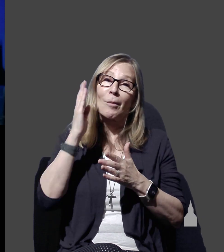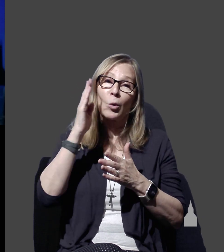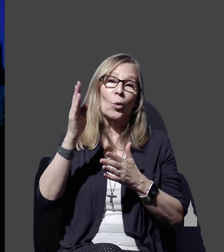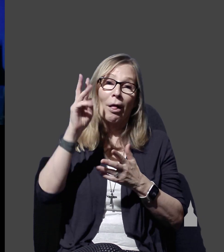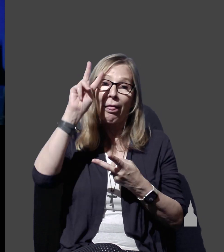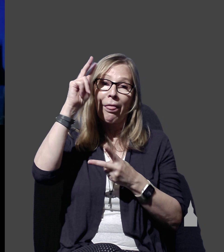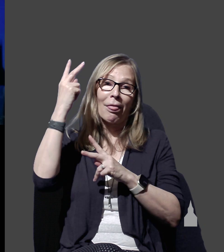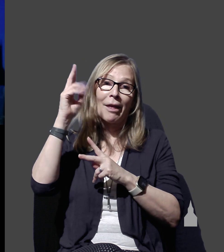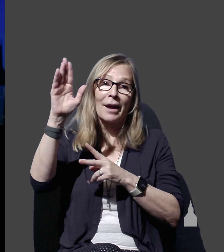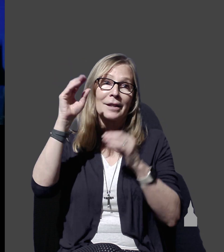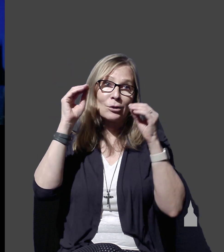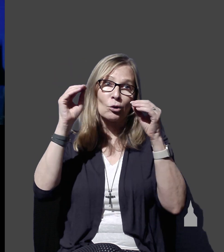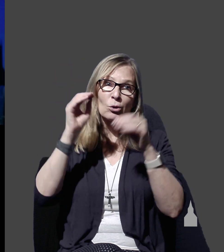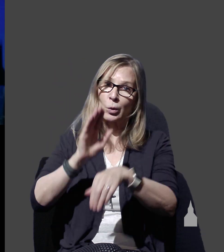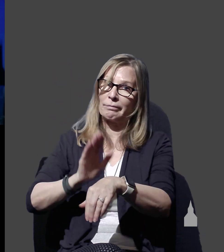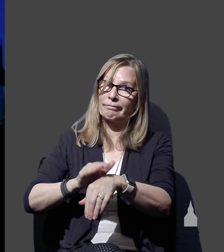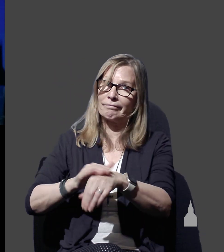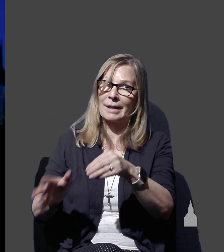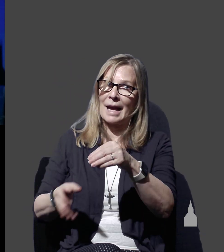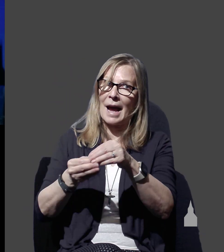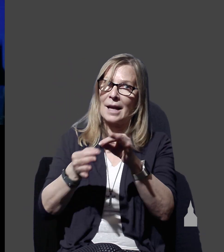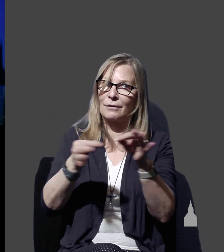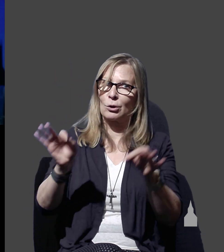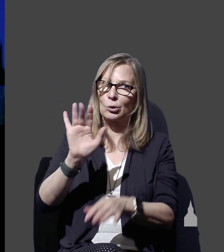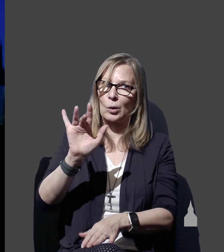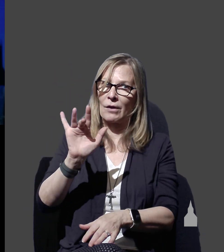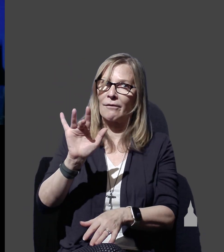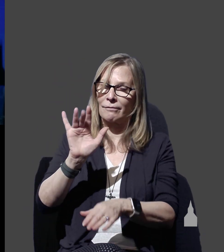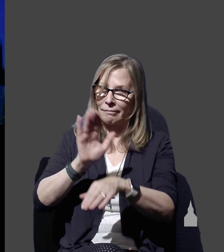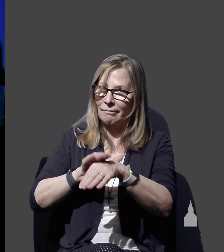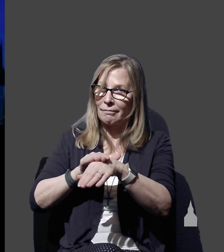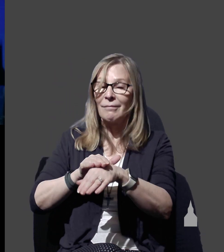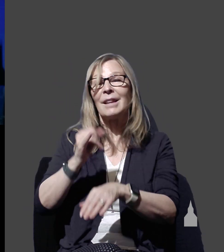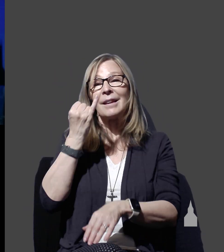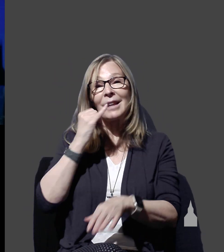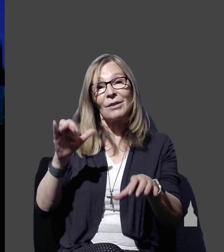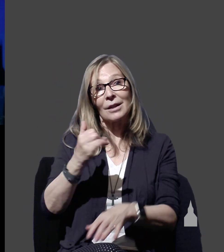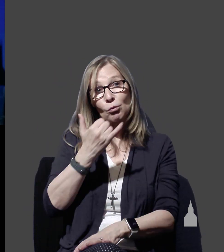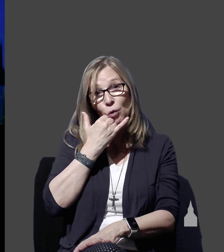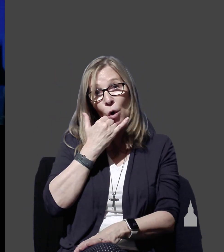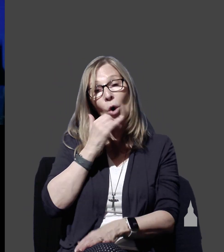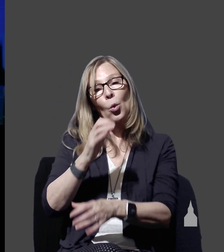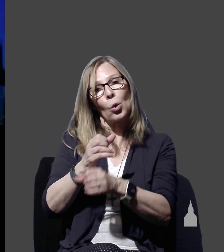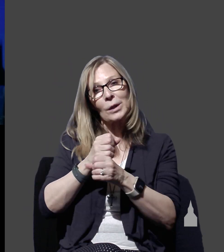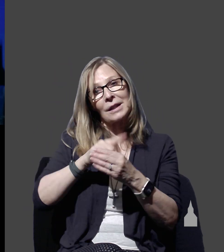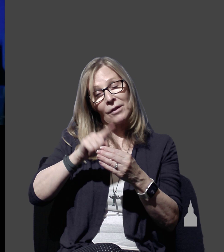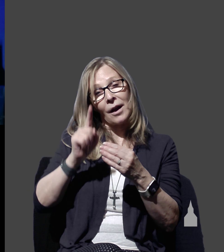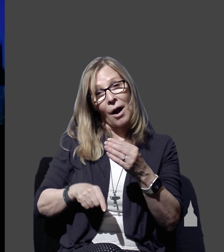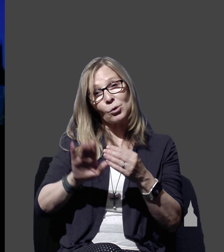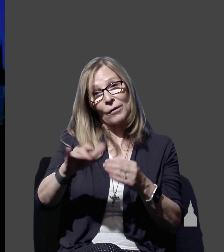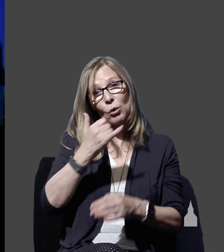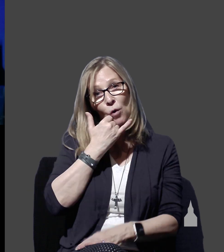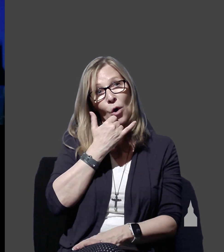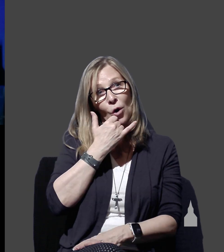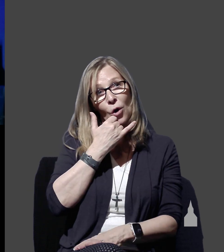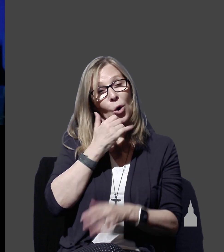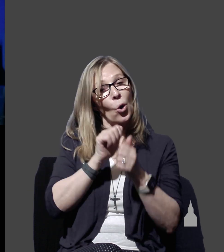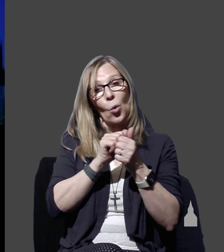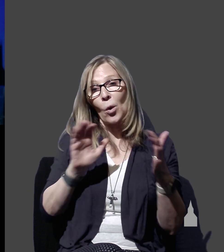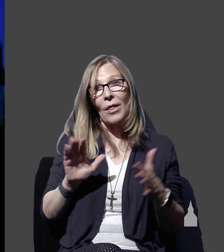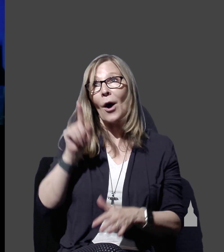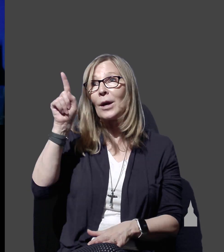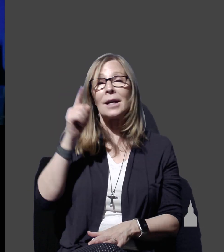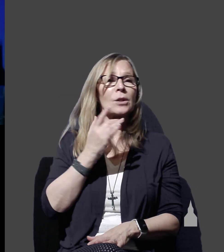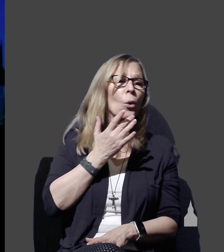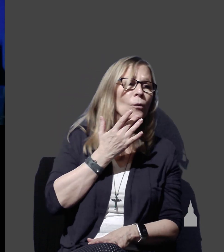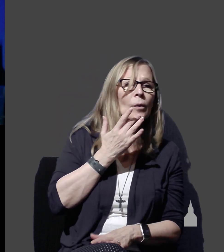disregard his instruction, and he gives a warning in verse 25. "For he who does wrong will receive the consequences of the wrong which he has done, and that without partiality."